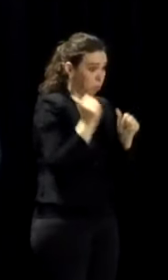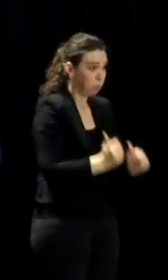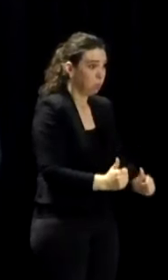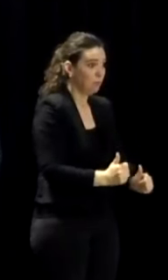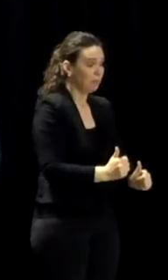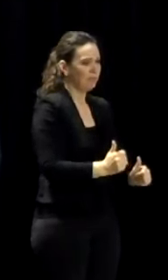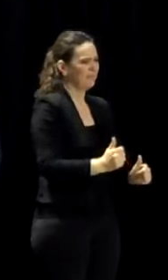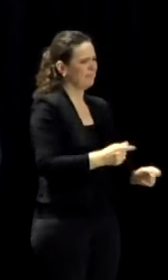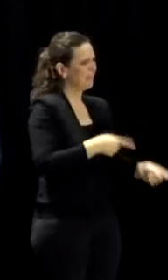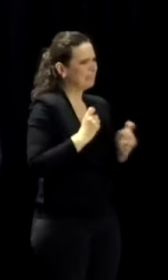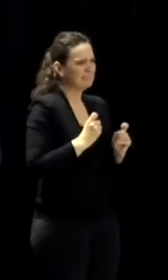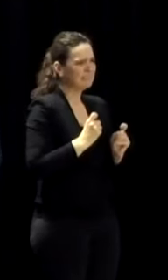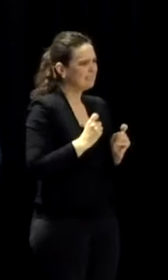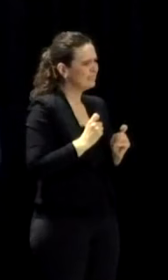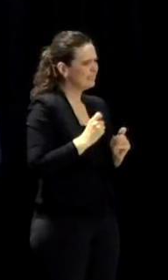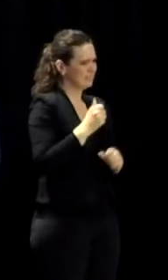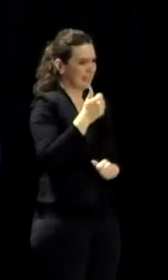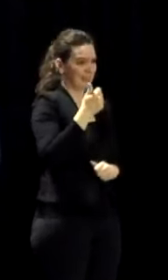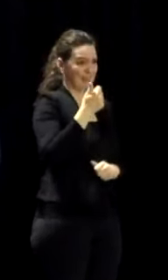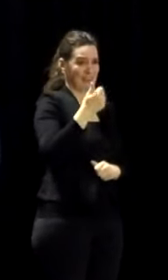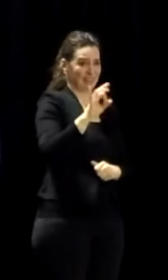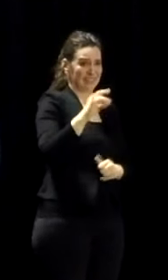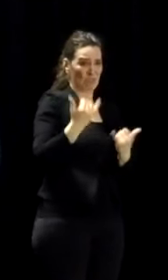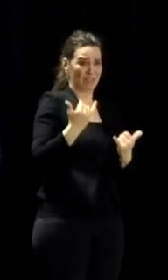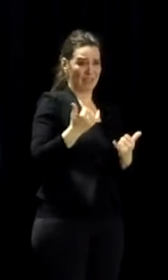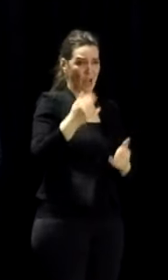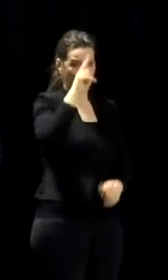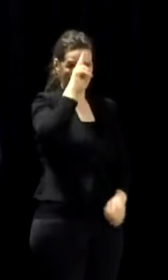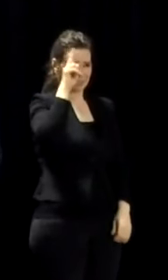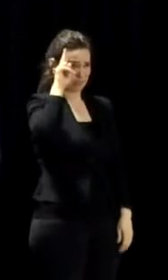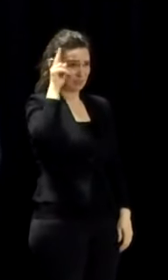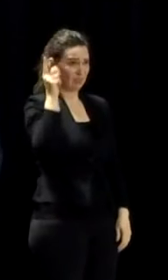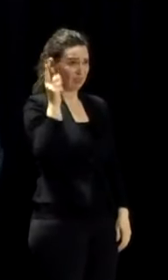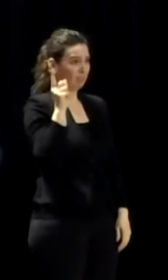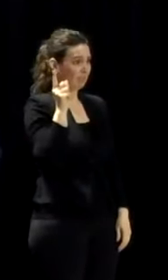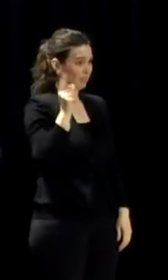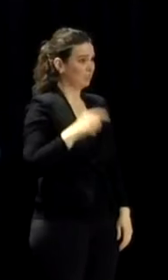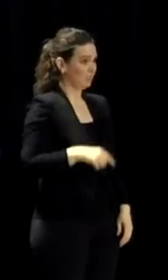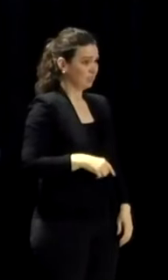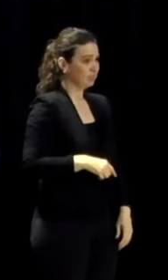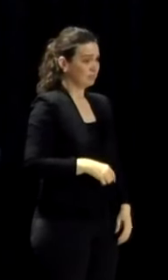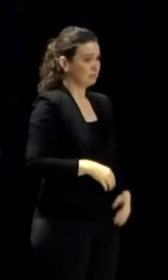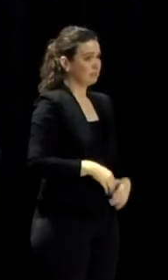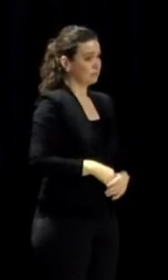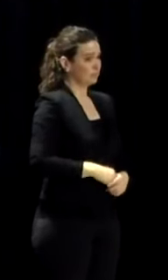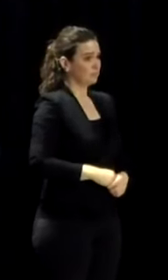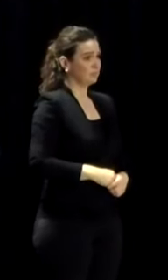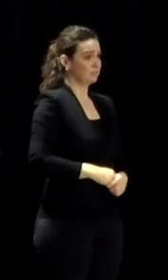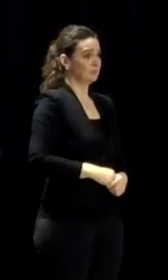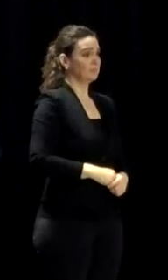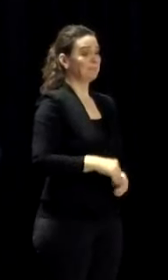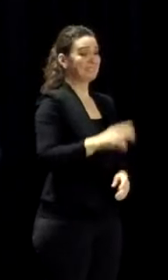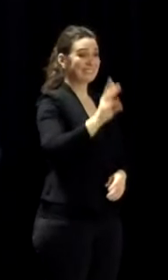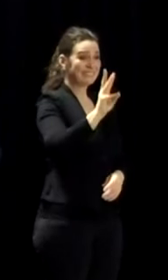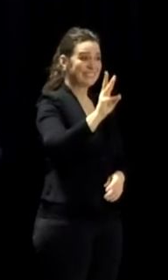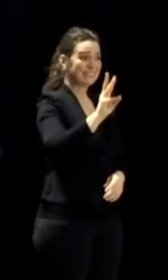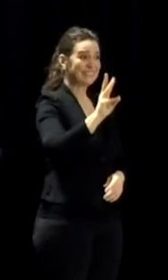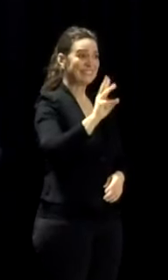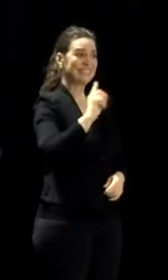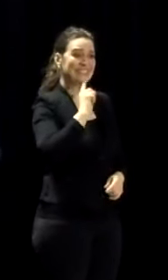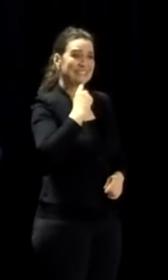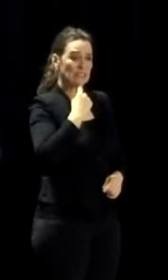have 18 individuals in the community that are sick enough to be in the hospital, which nobody likes to be in, and we have 6 of them fighting for their life.